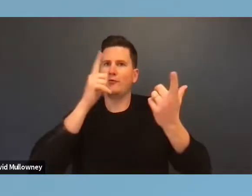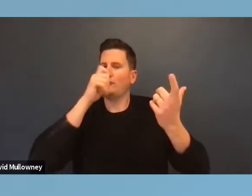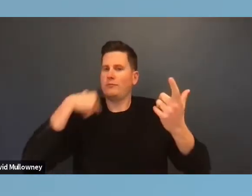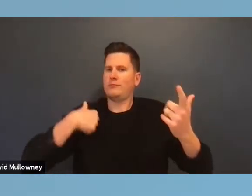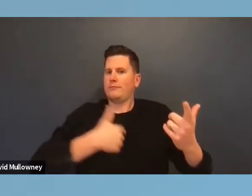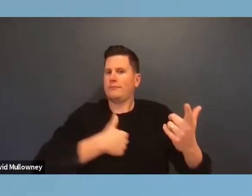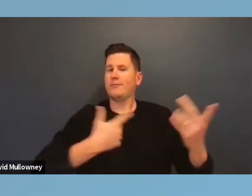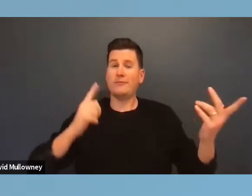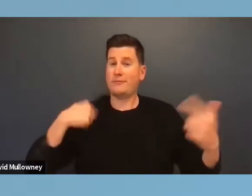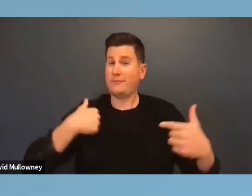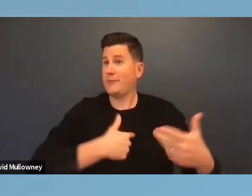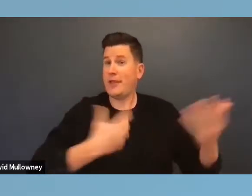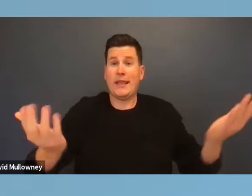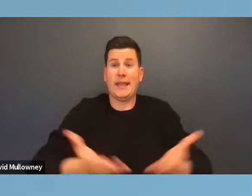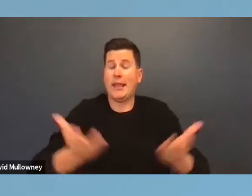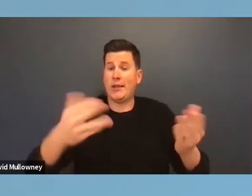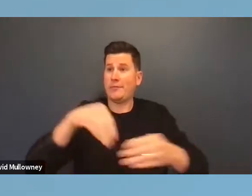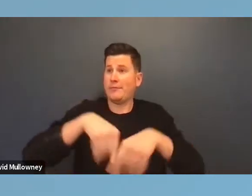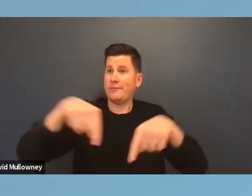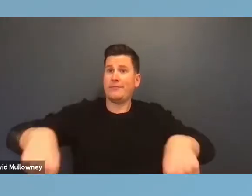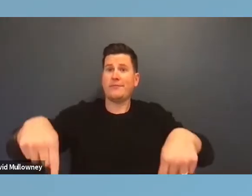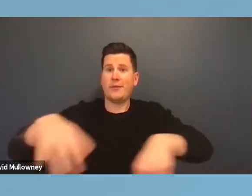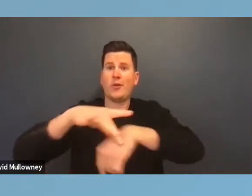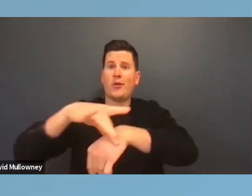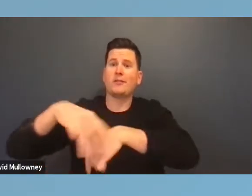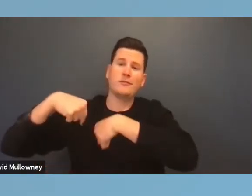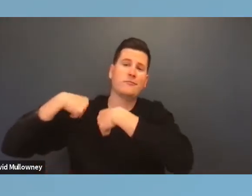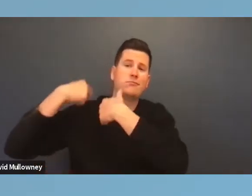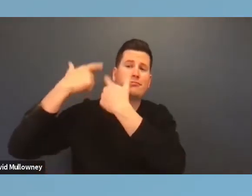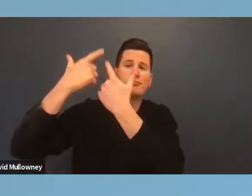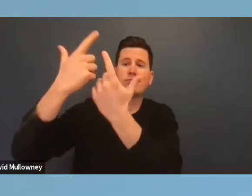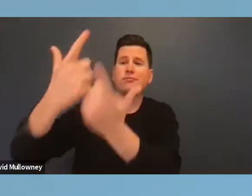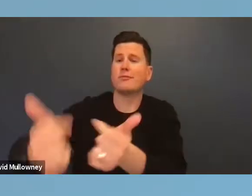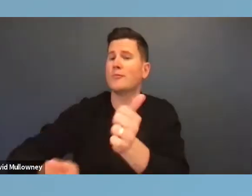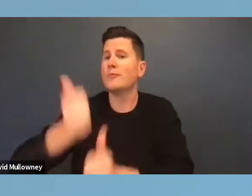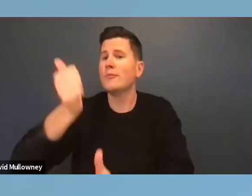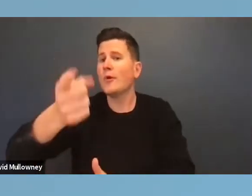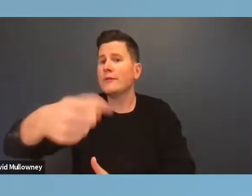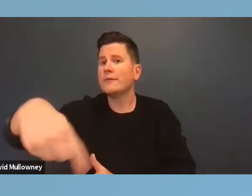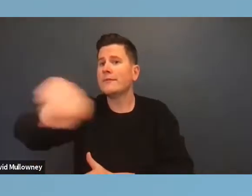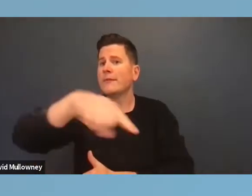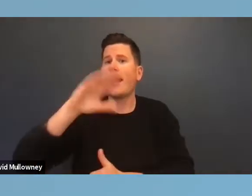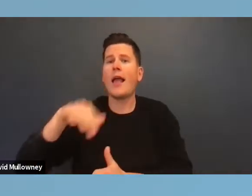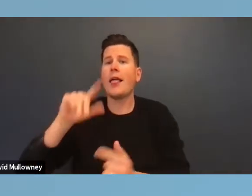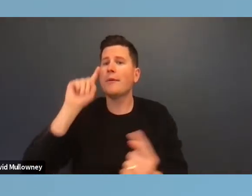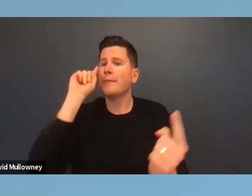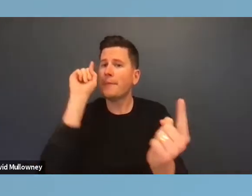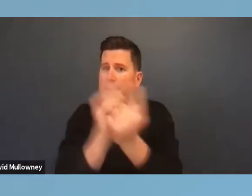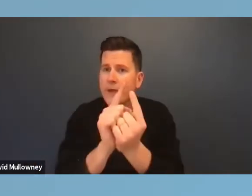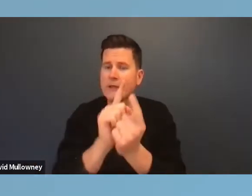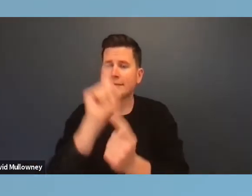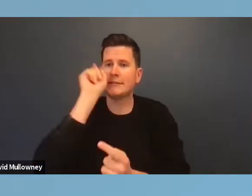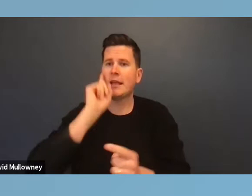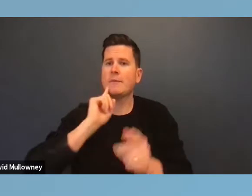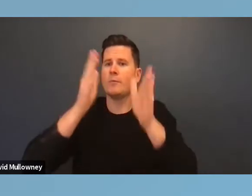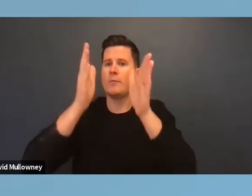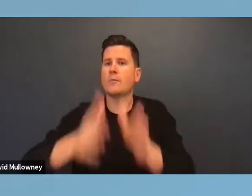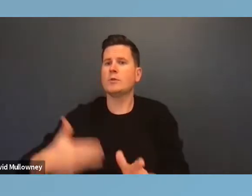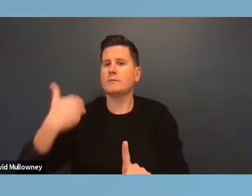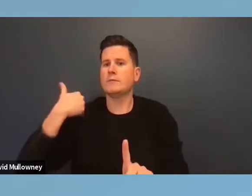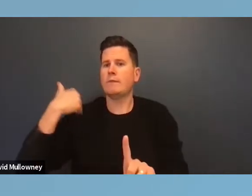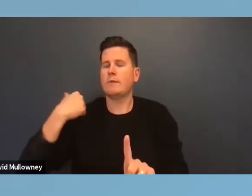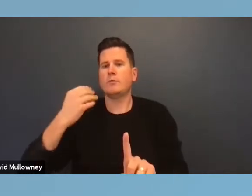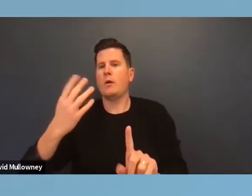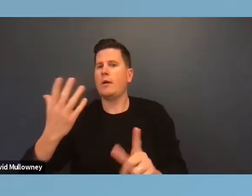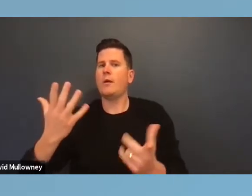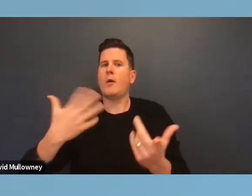give you some better understanding about who we are. And we've been here on Earth a long time, but you perhaps have never met a deaf